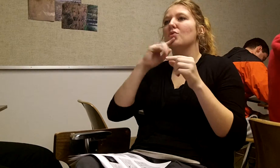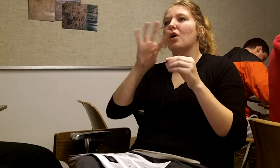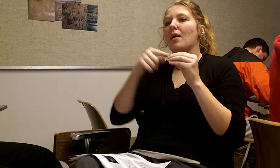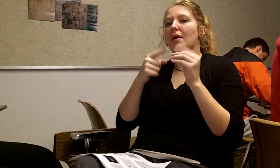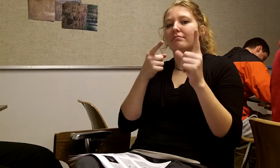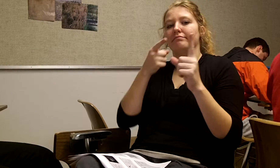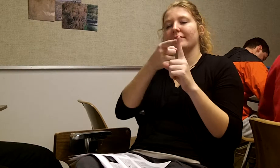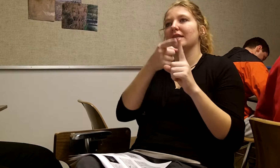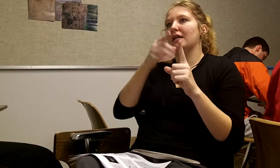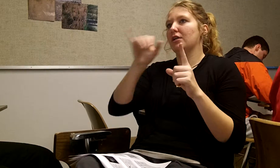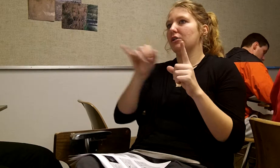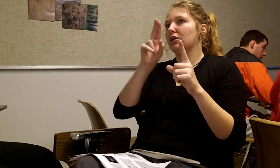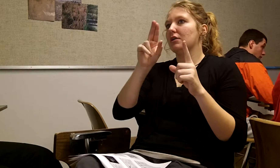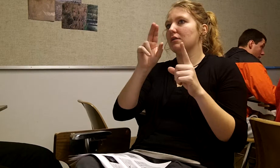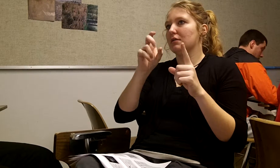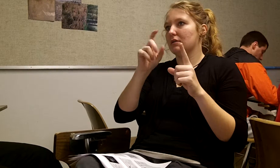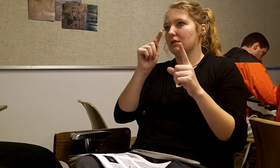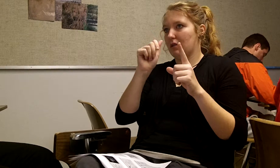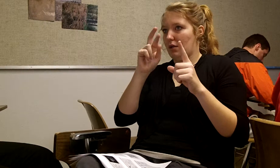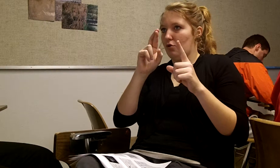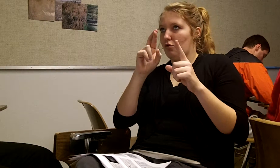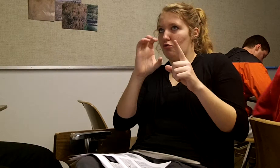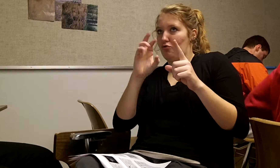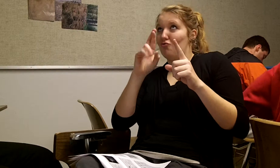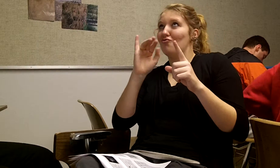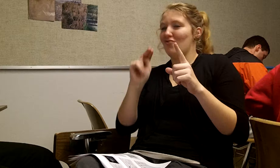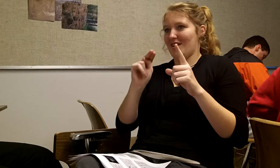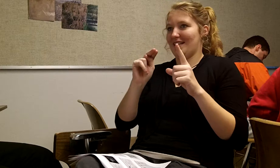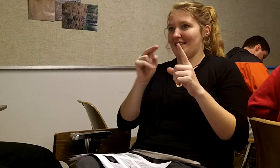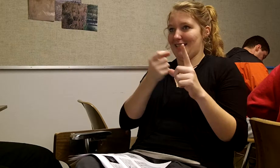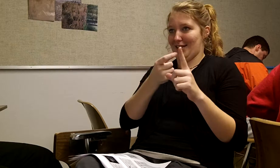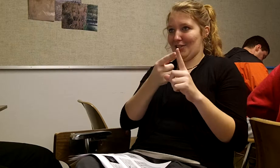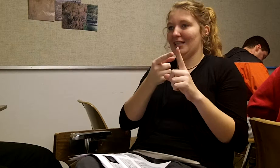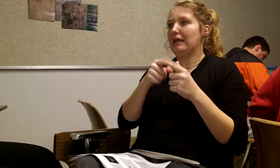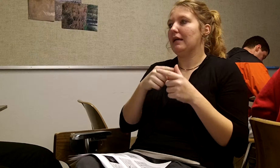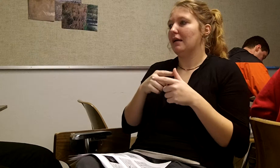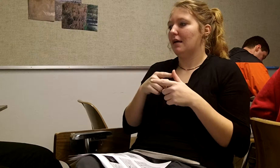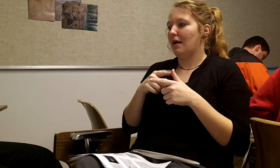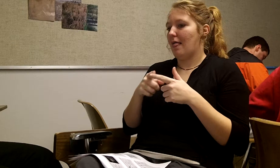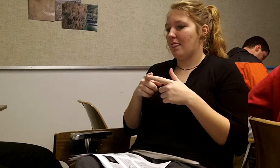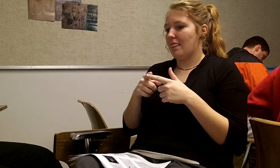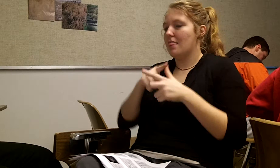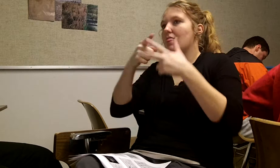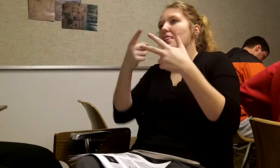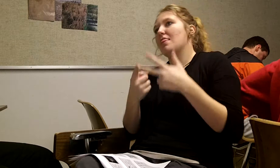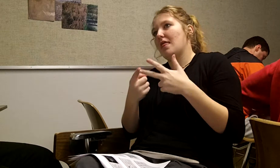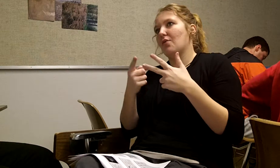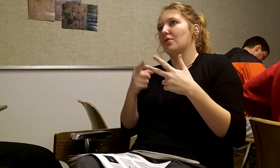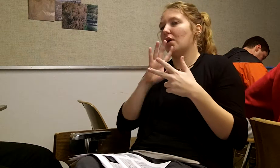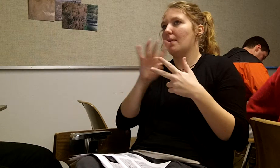then finally, a little bit about how cells maintain their cell type and connections with their neighbors once they've decided what